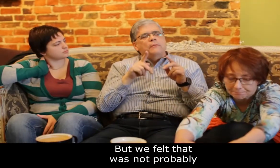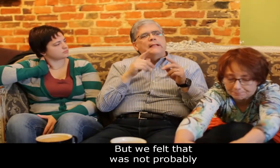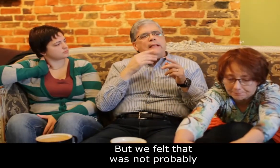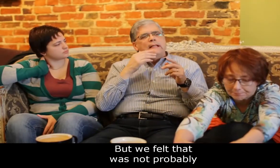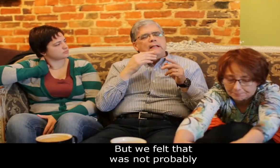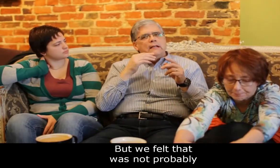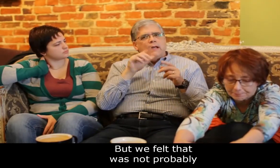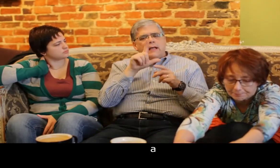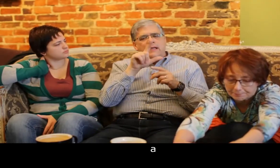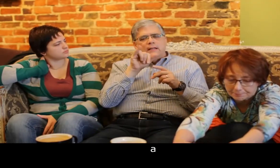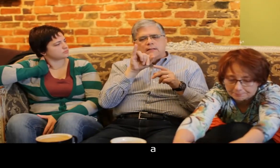probably a